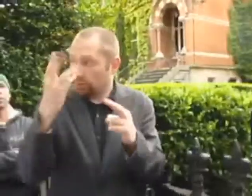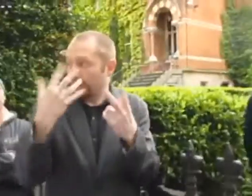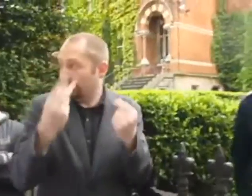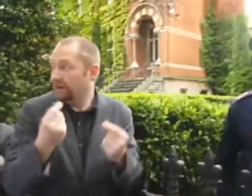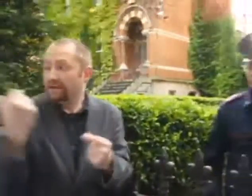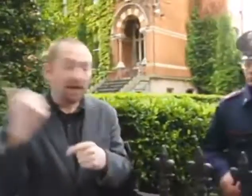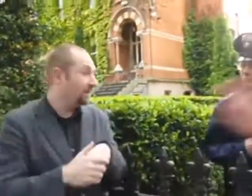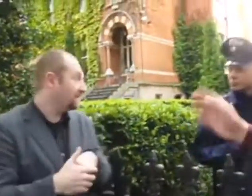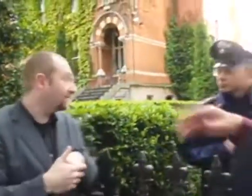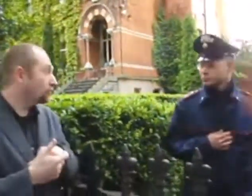be great.